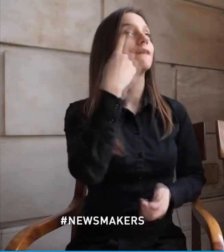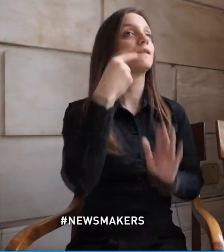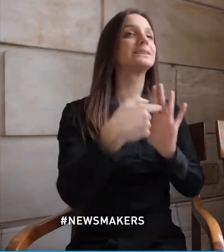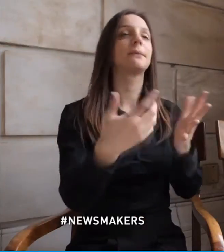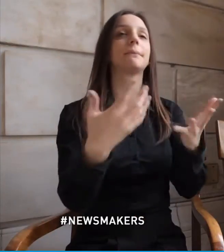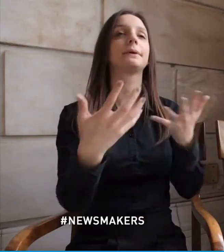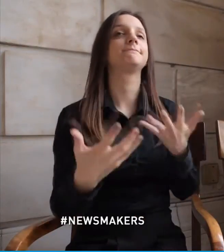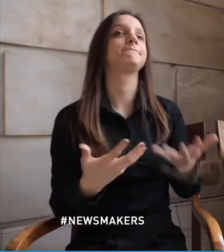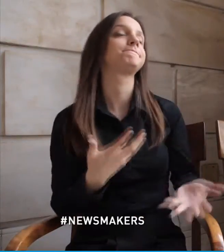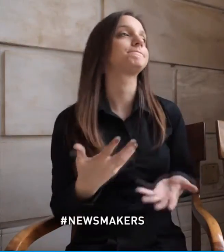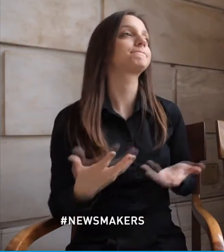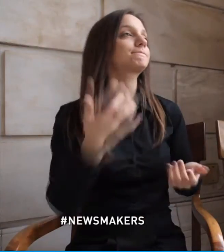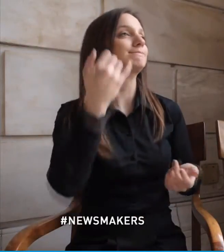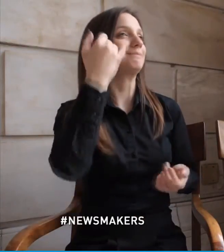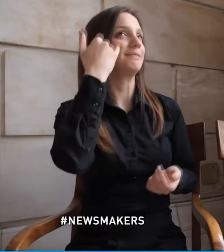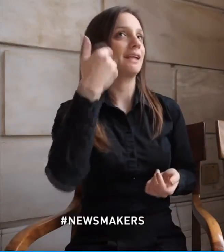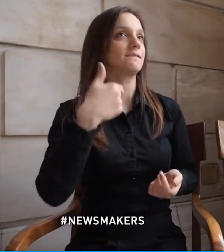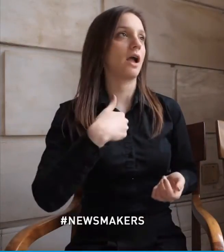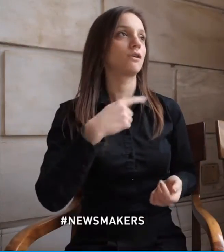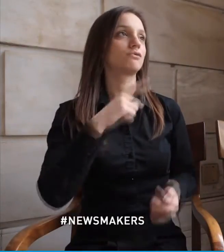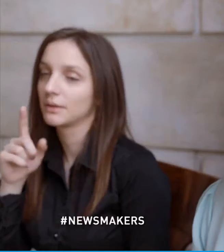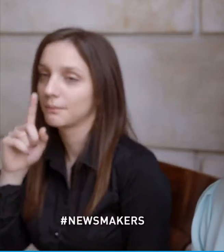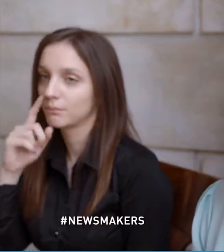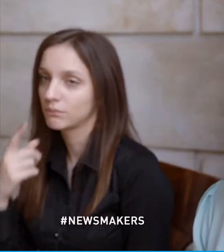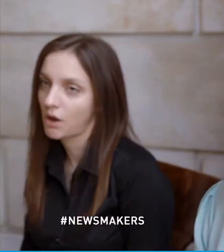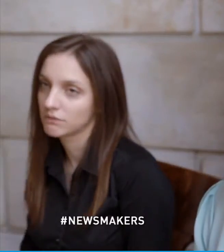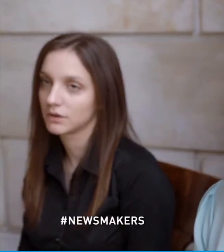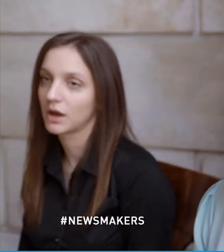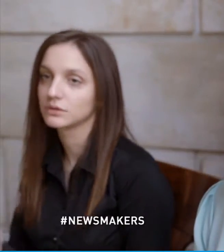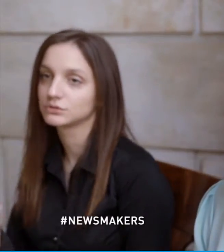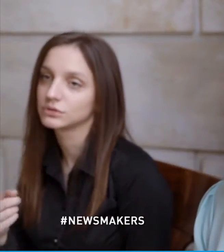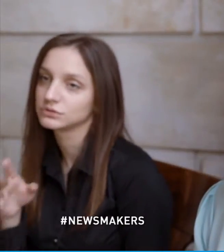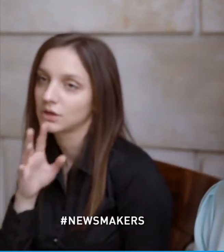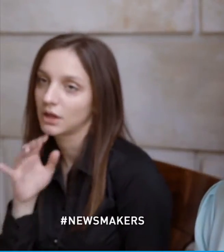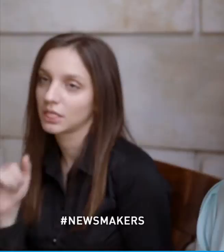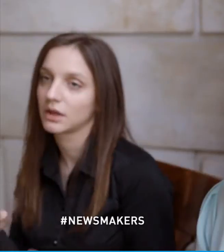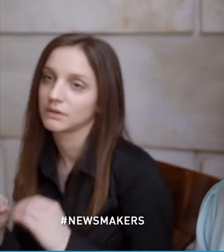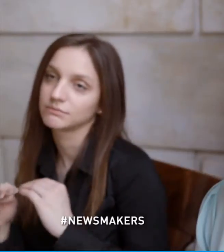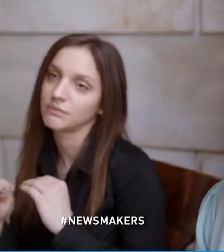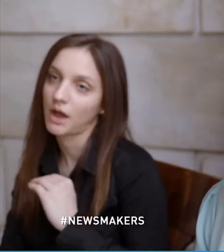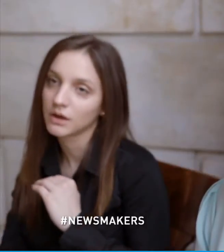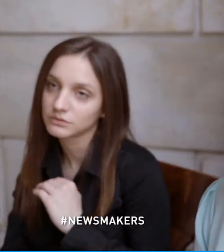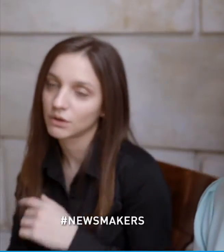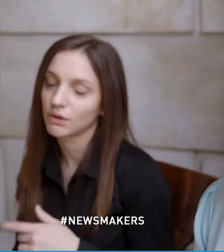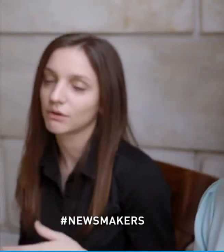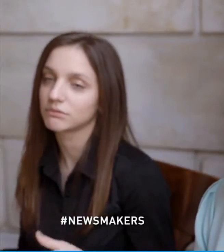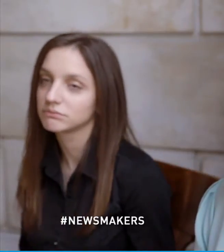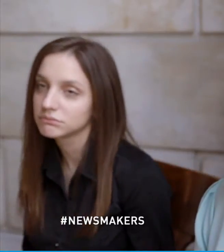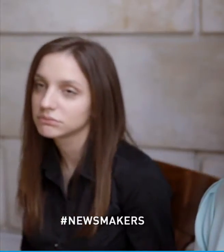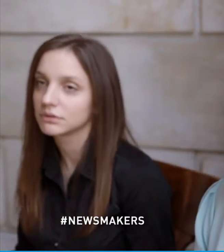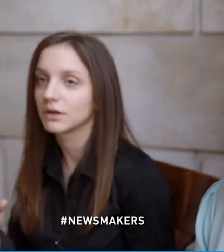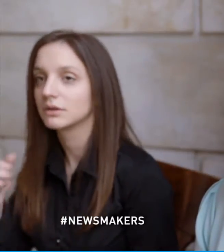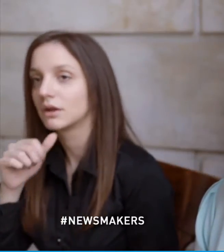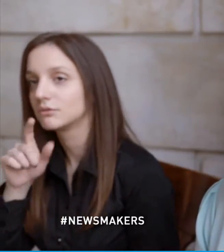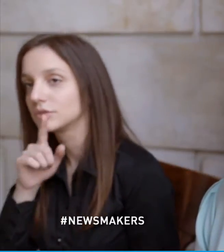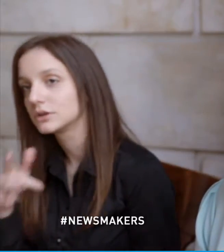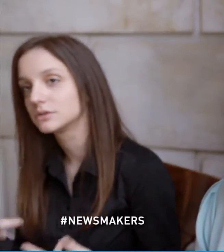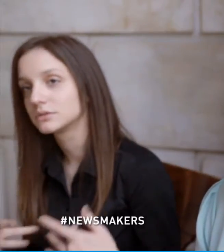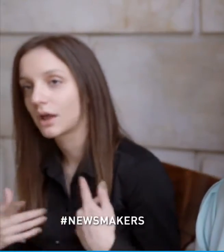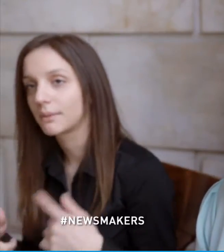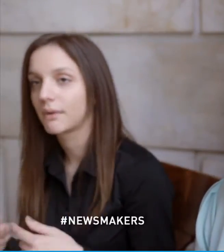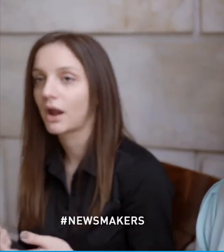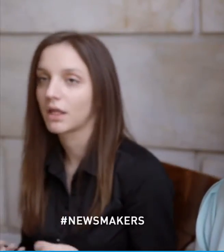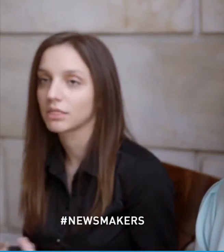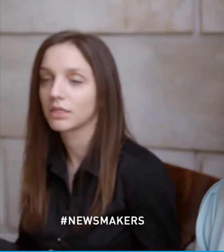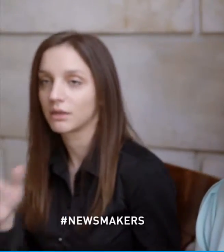example, if I was really boring and just talking like a monotone way and not really excited about anything,